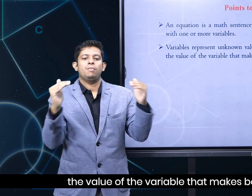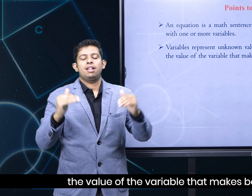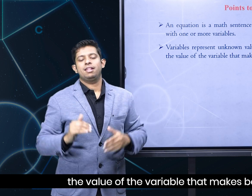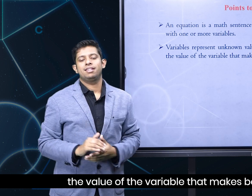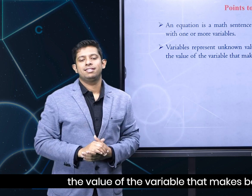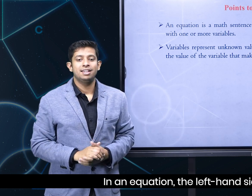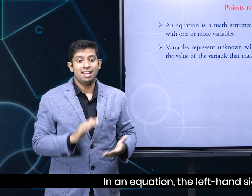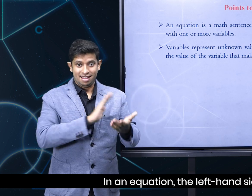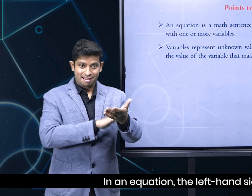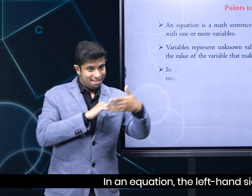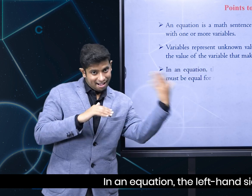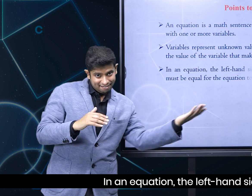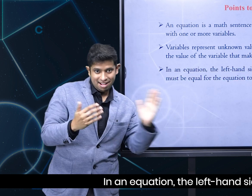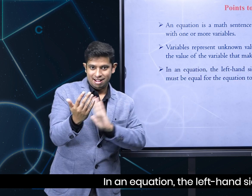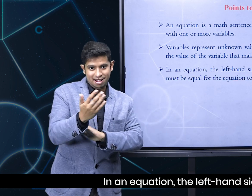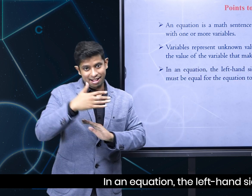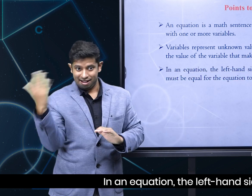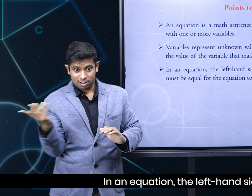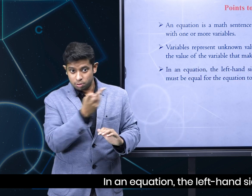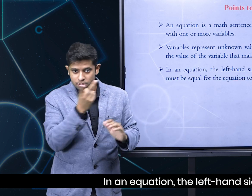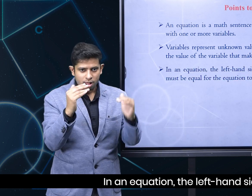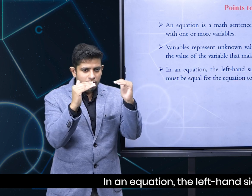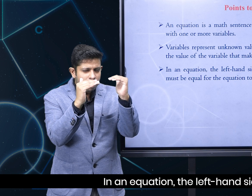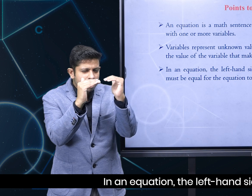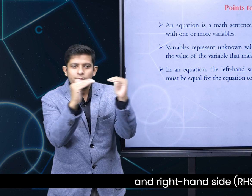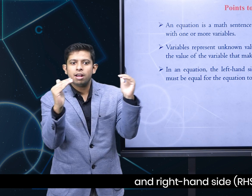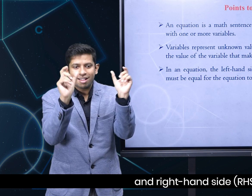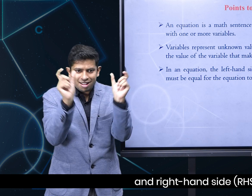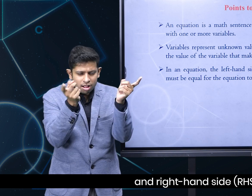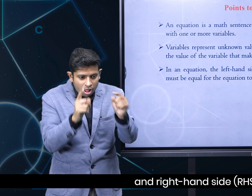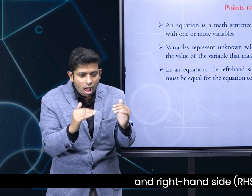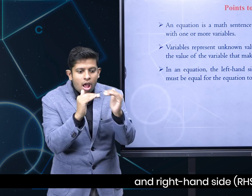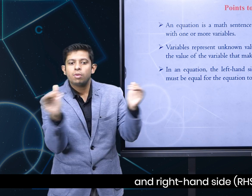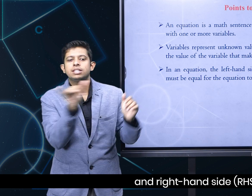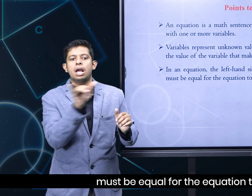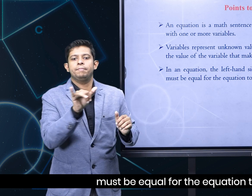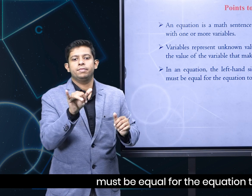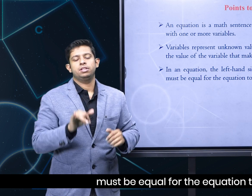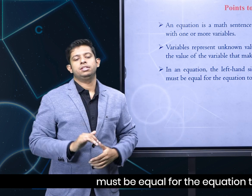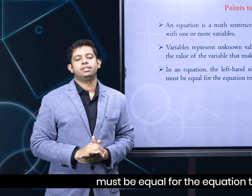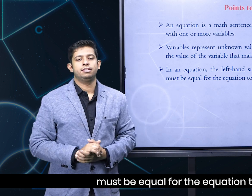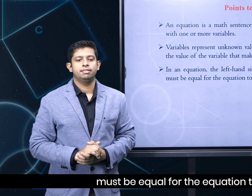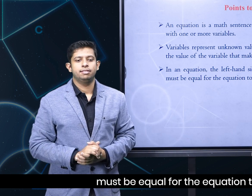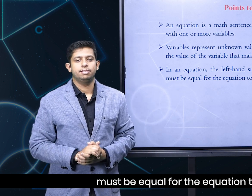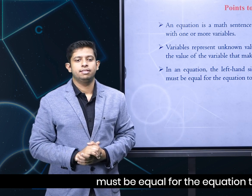equal. In an equation, the left-hand side LHS and right-hand side RHS must be equal for the equation to be